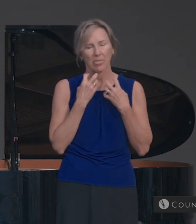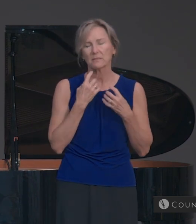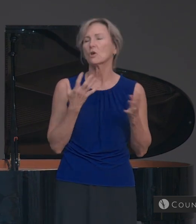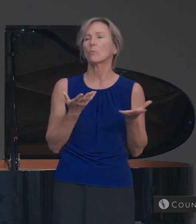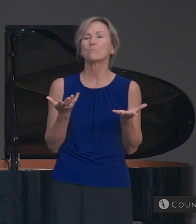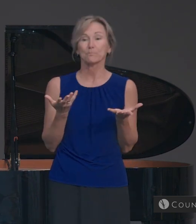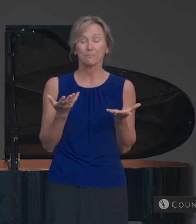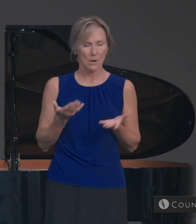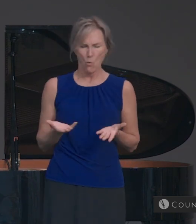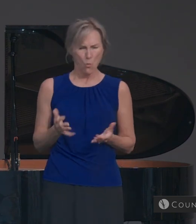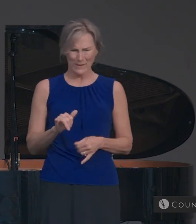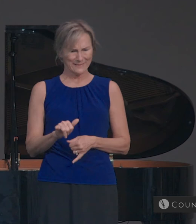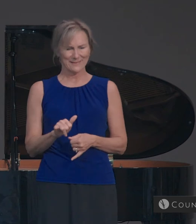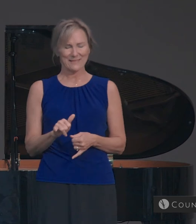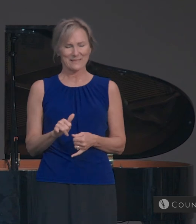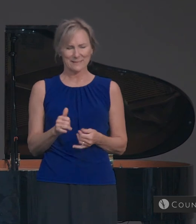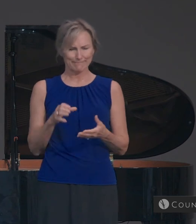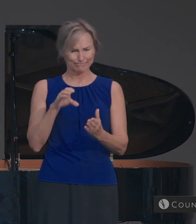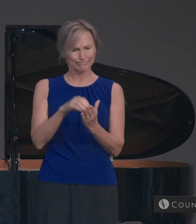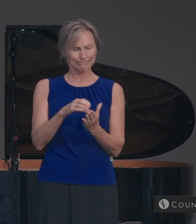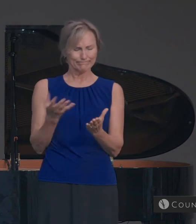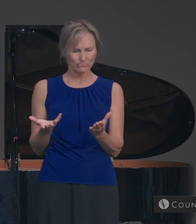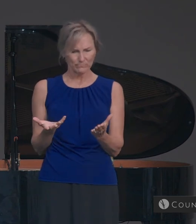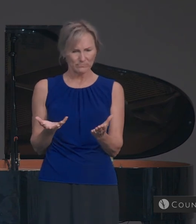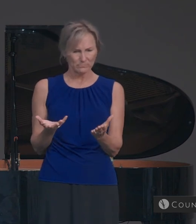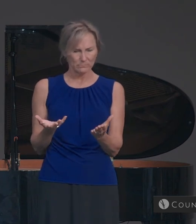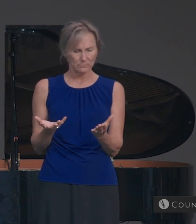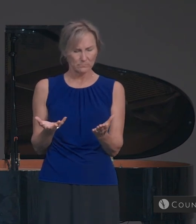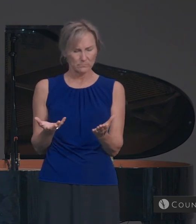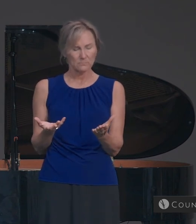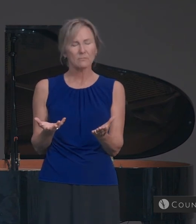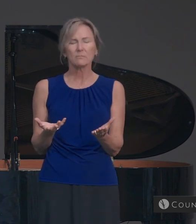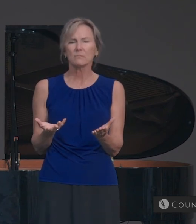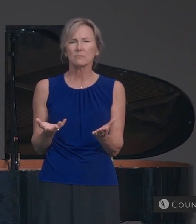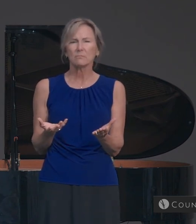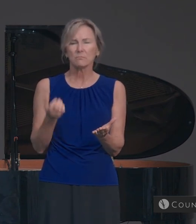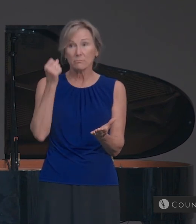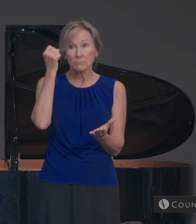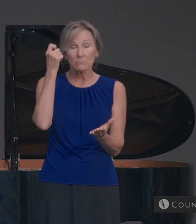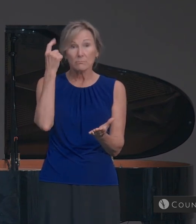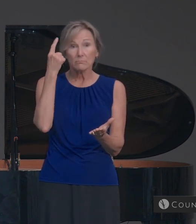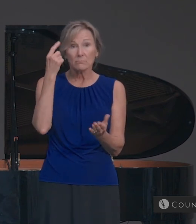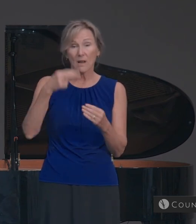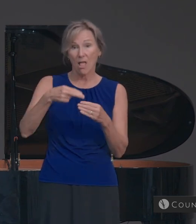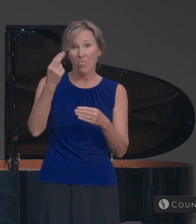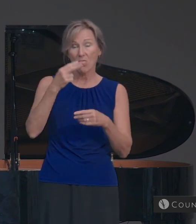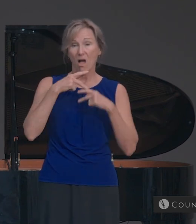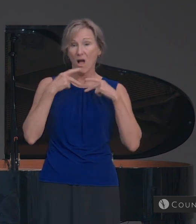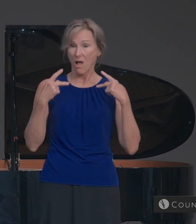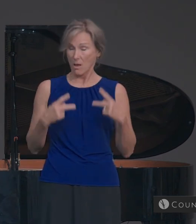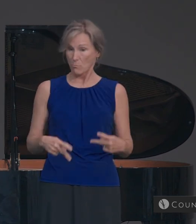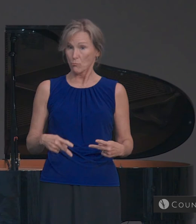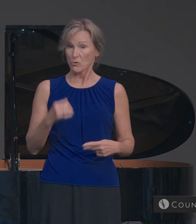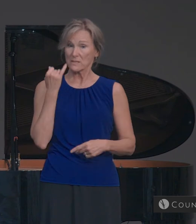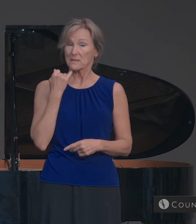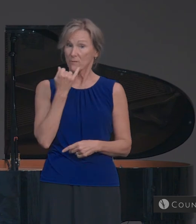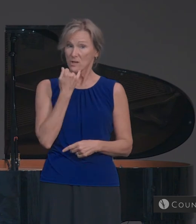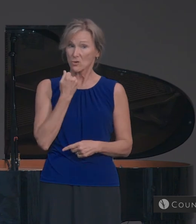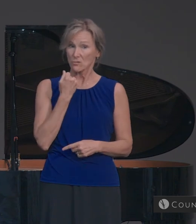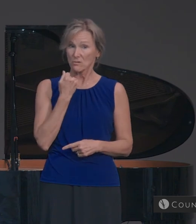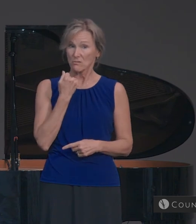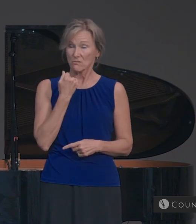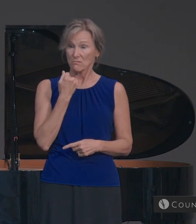this? What is this? You see, the high priest, the priests of Israel, were